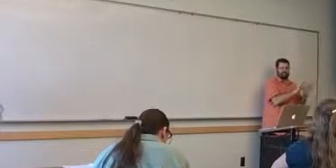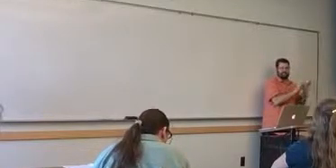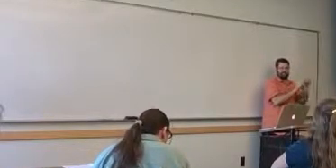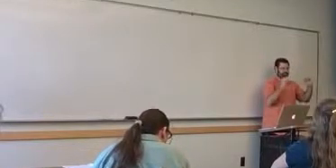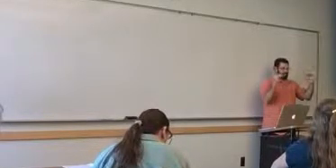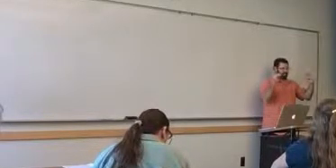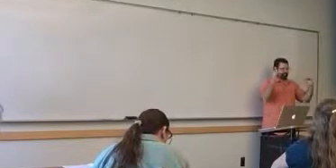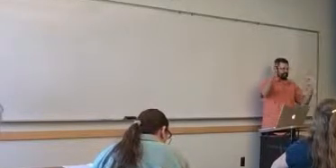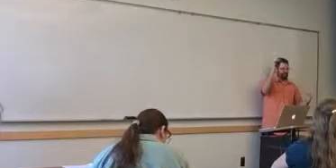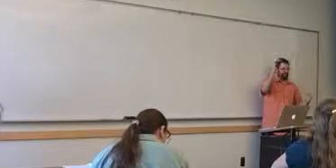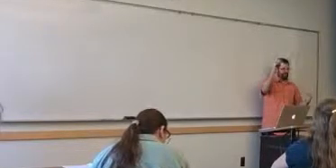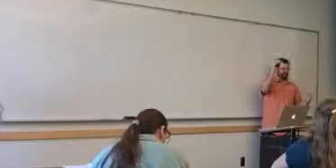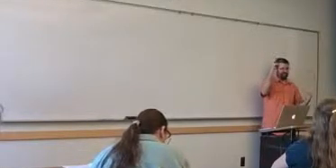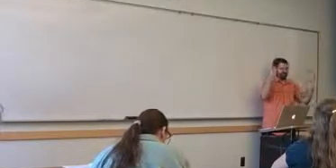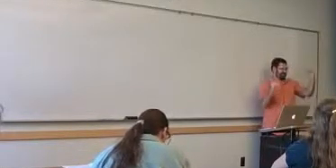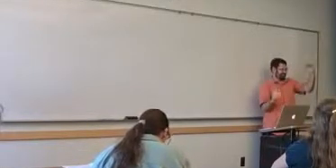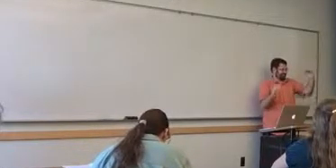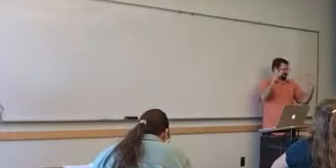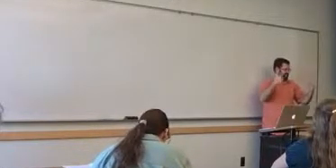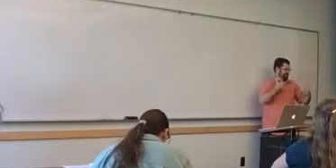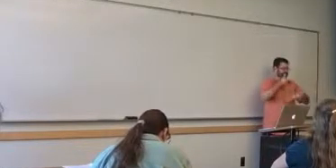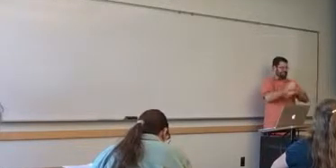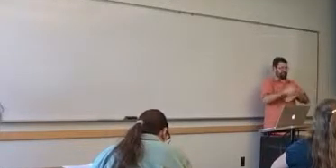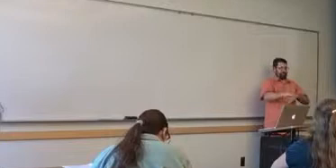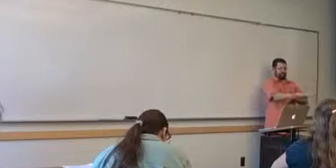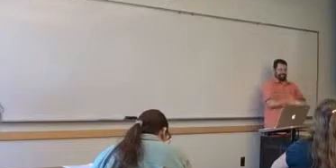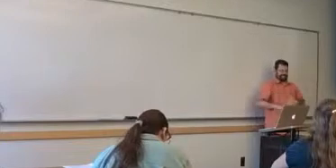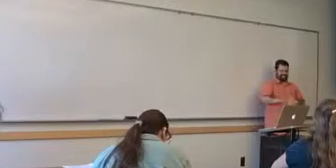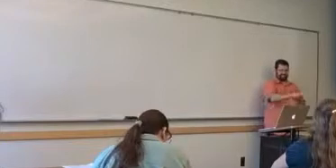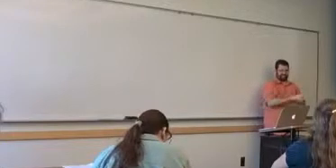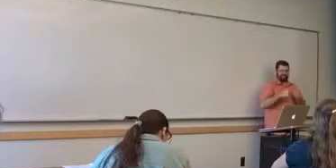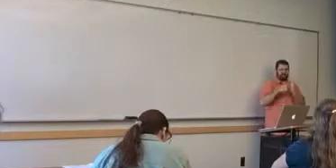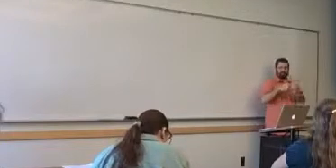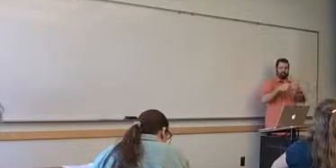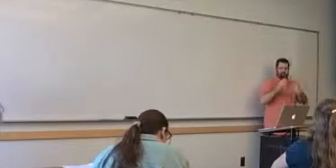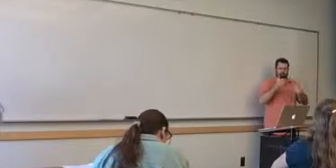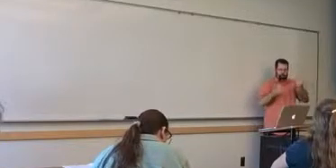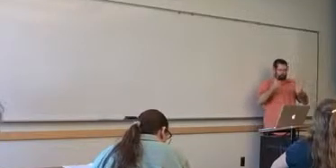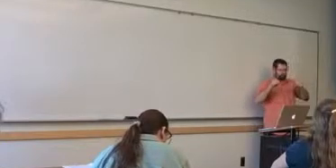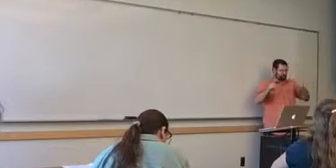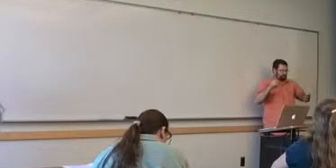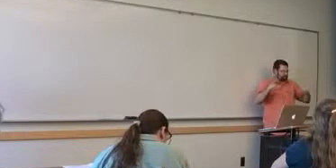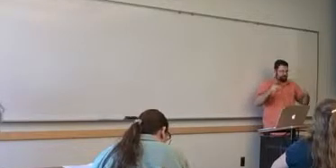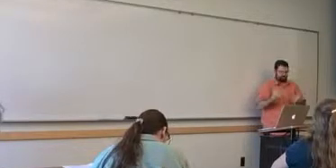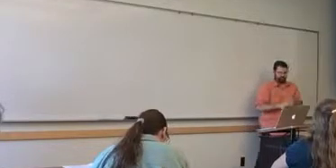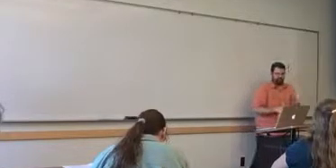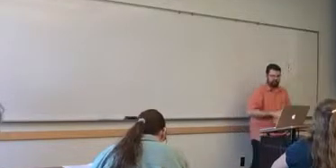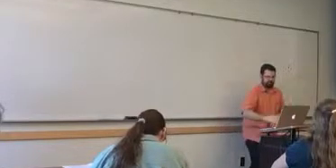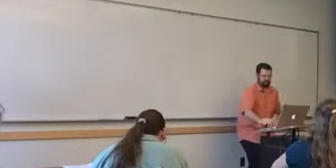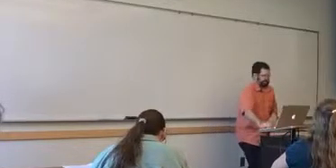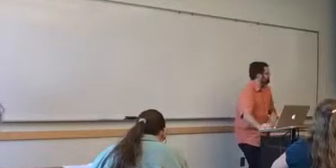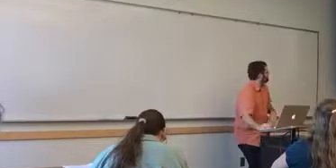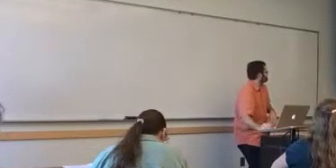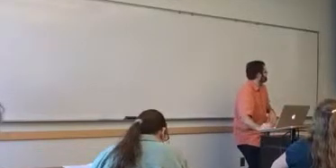is referring to the things I said before. Even if I were to show like a sliding scale, I can show one thing going up, one going down, but that my left hand is